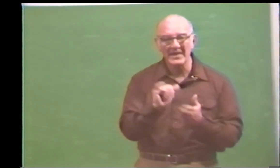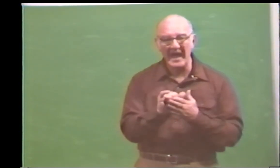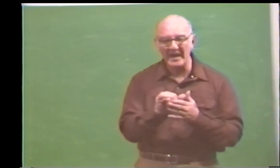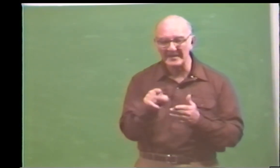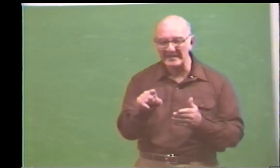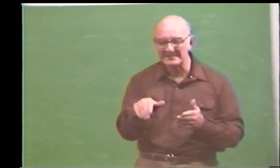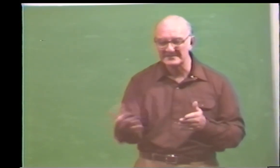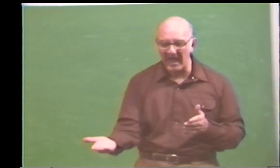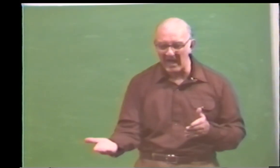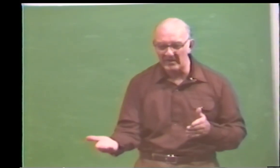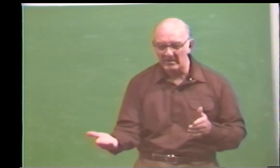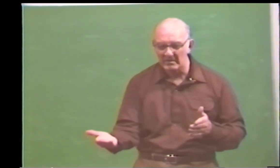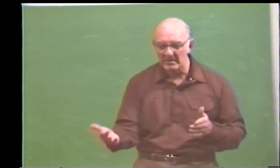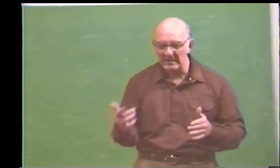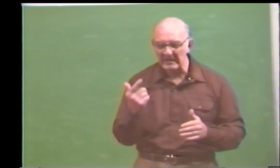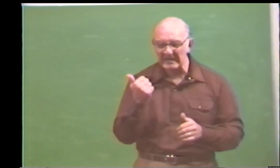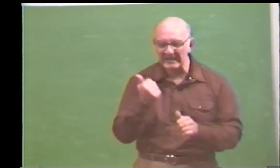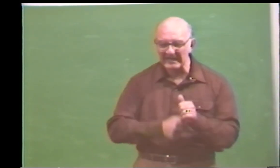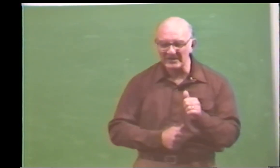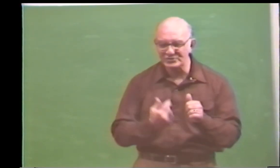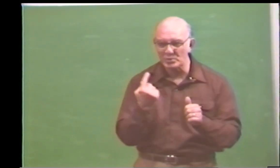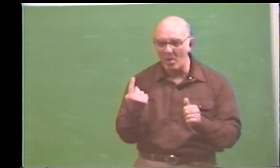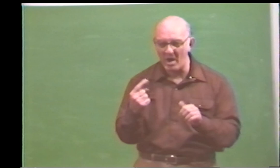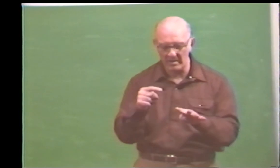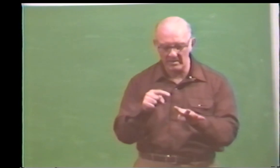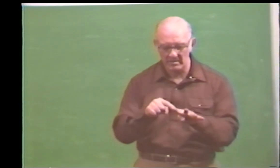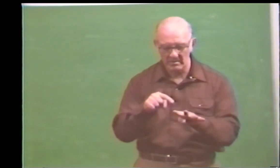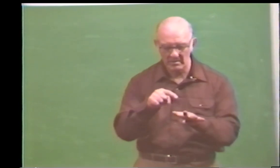that he's dead, each one